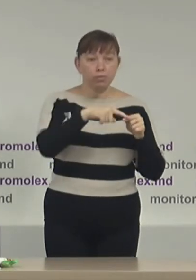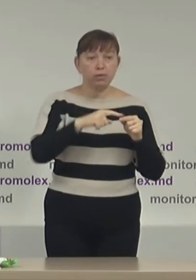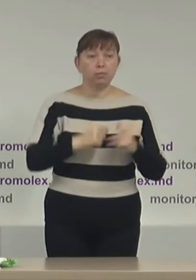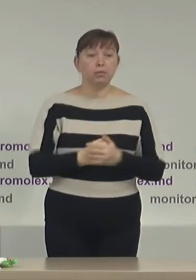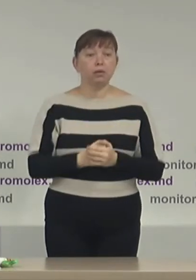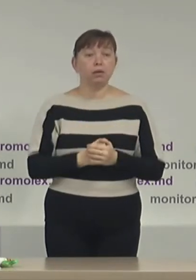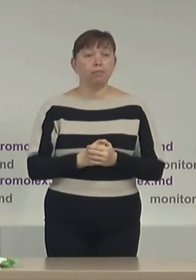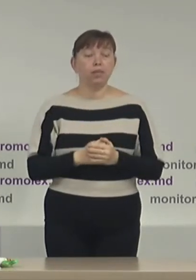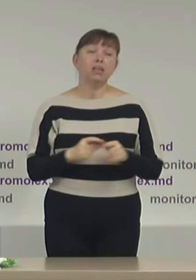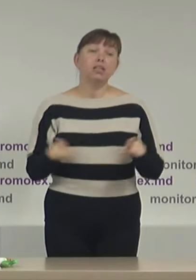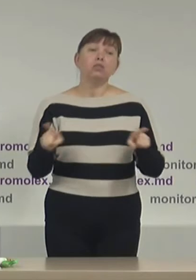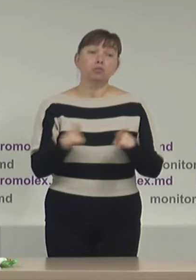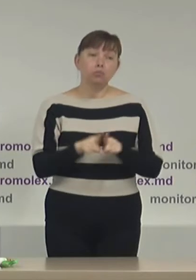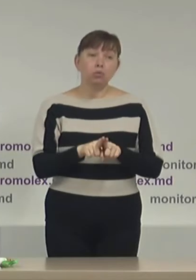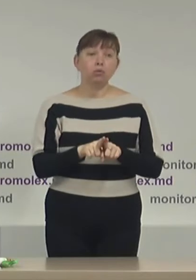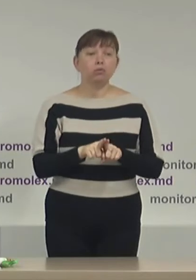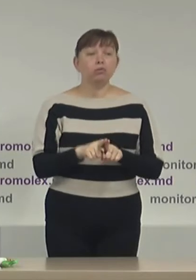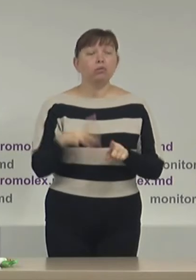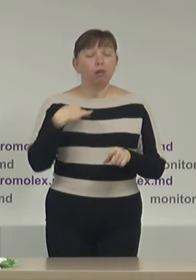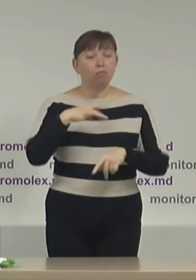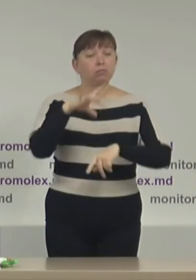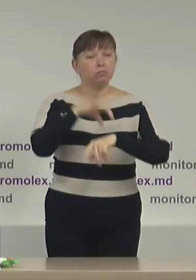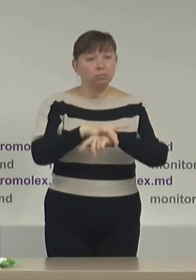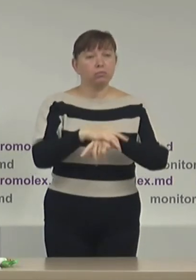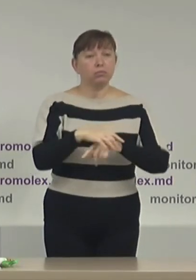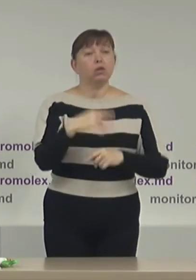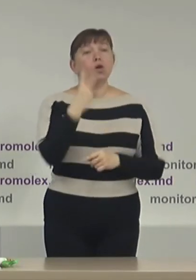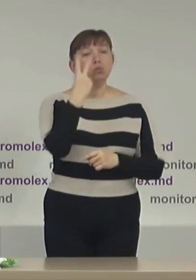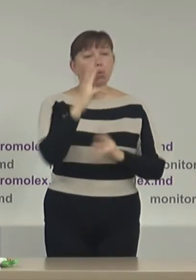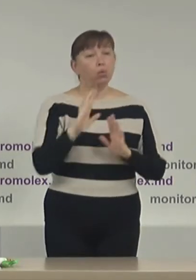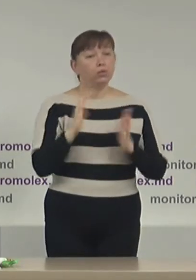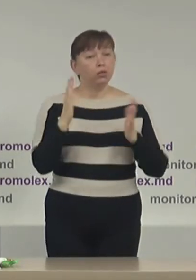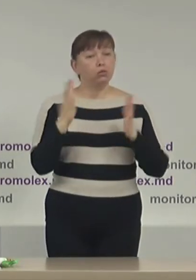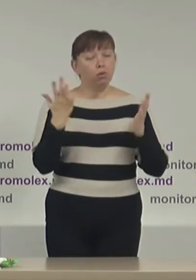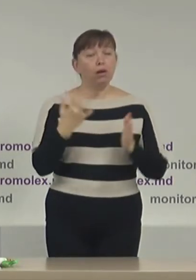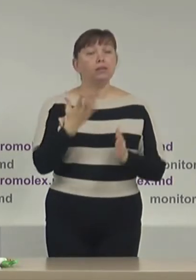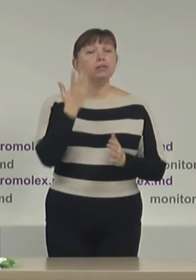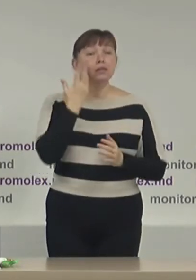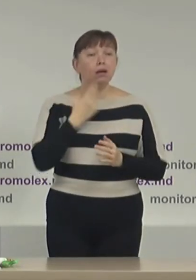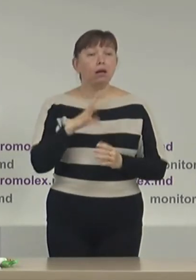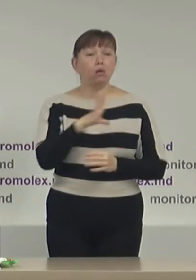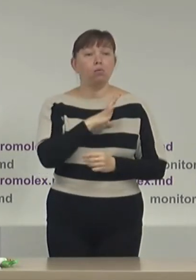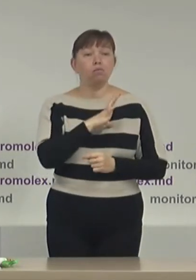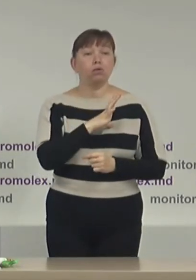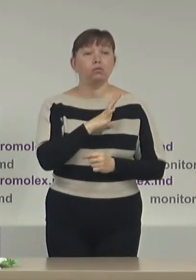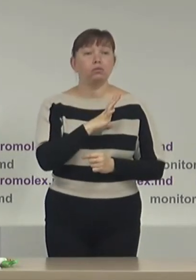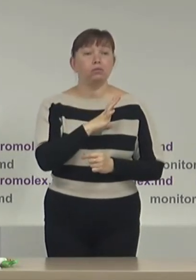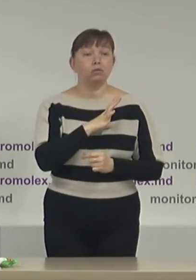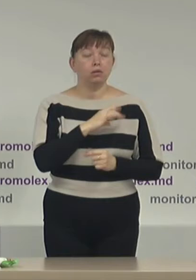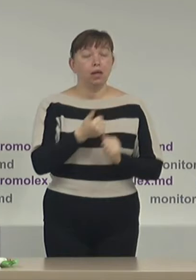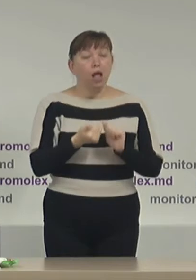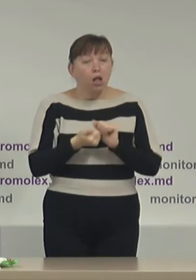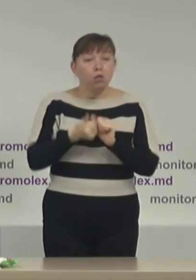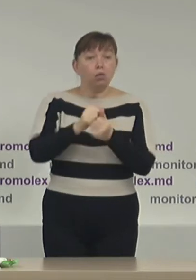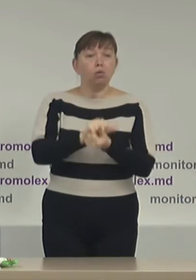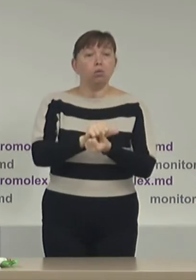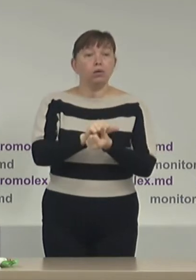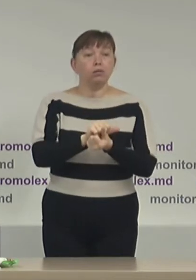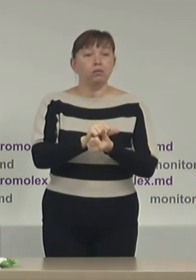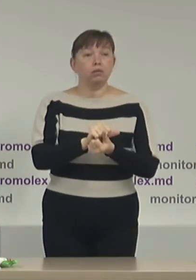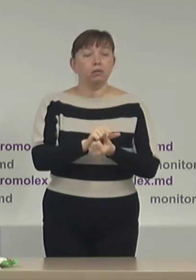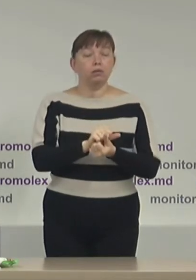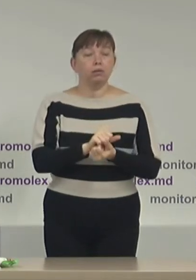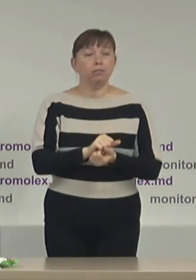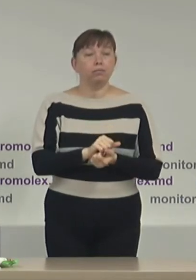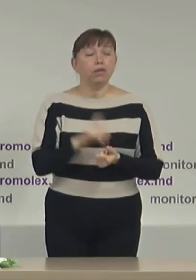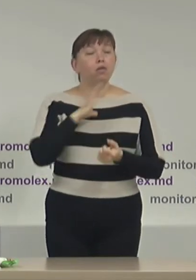district electoral councils membership. Also, we have found at least two situations